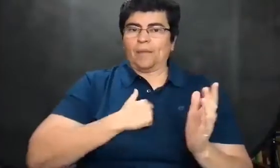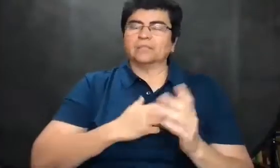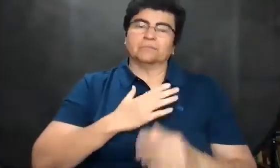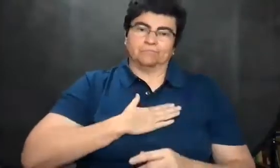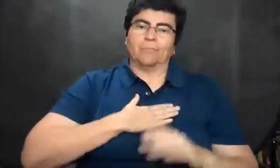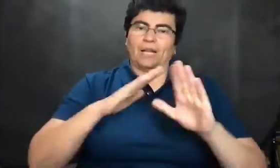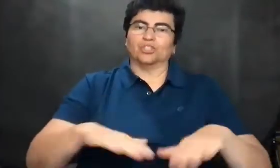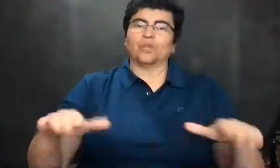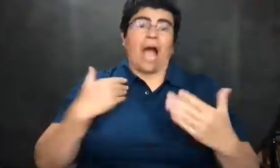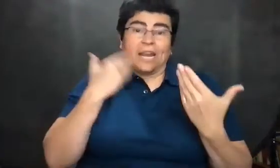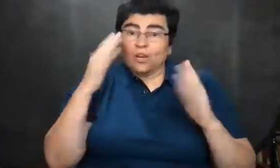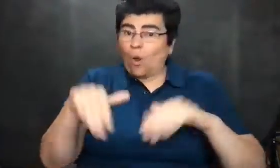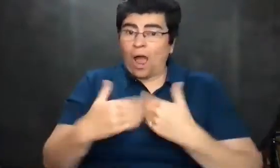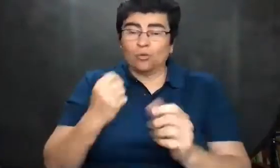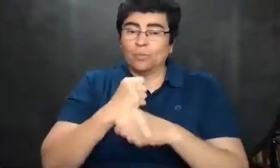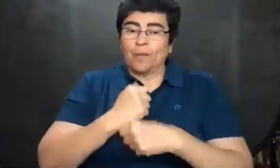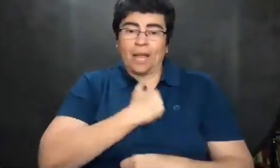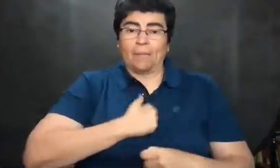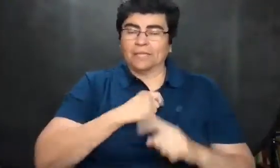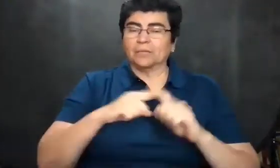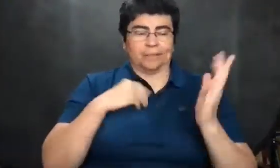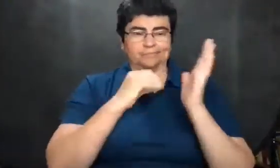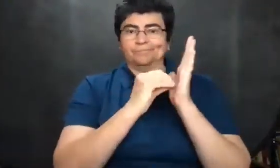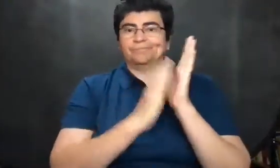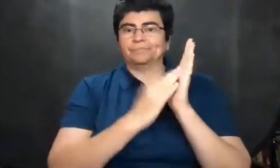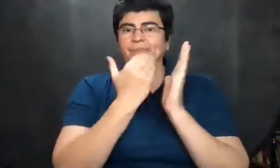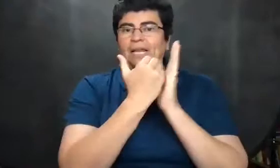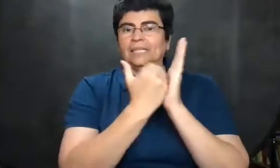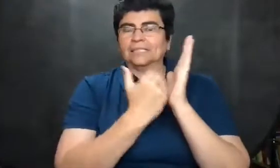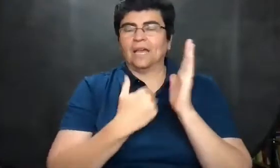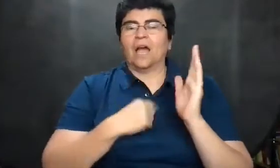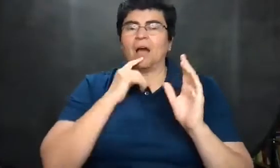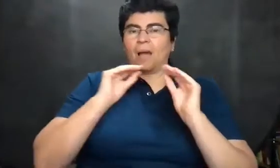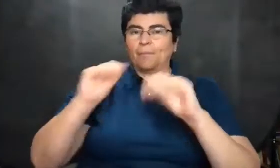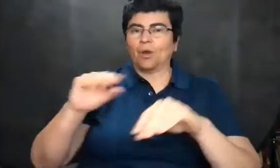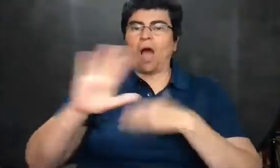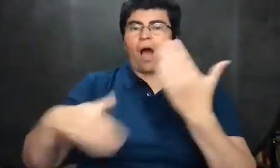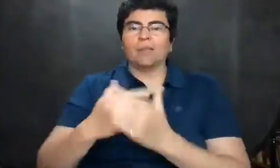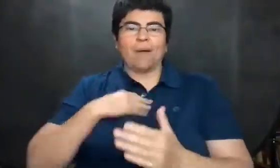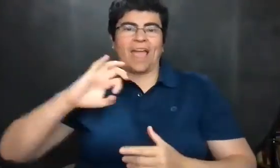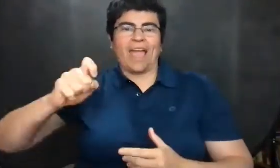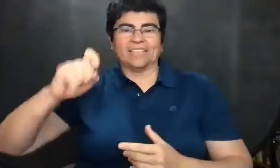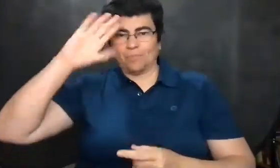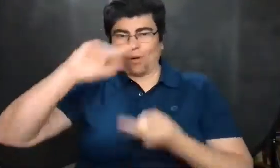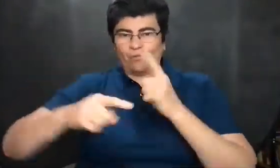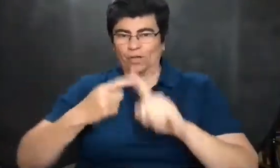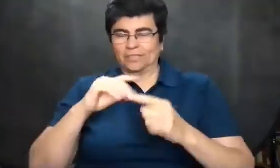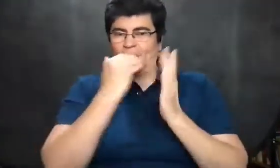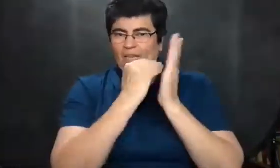how to make amends, but they were on the list, they were on the list. And then I put all my ex-boyfriends on the list, and then I had